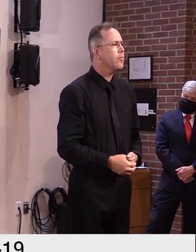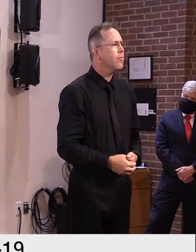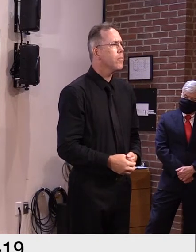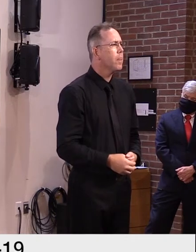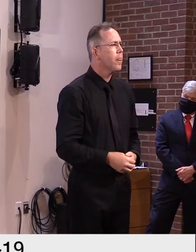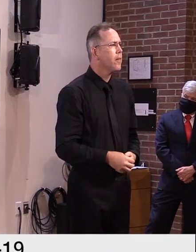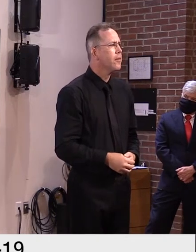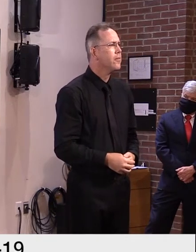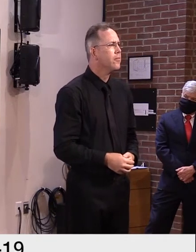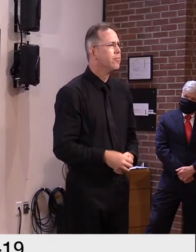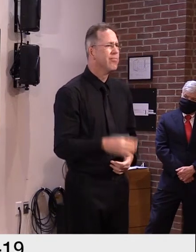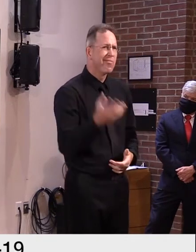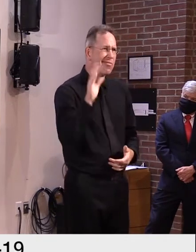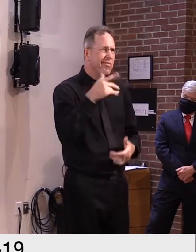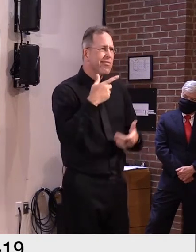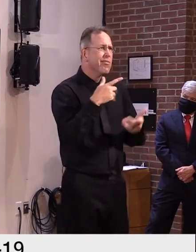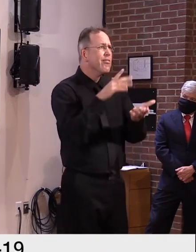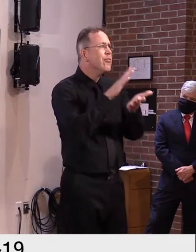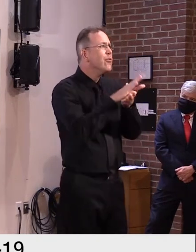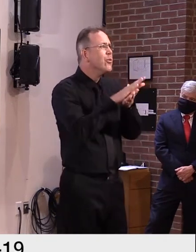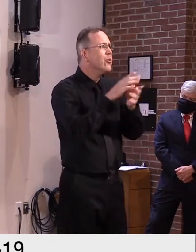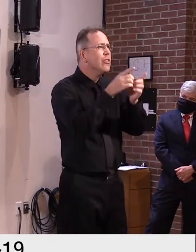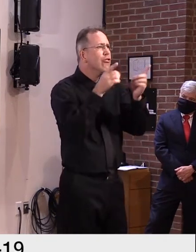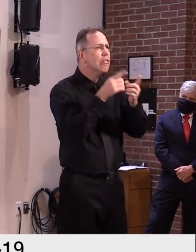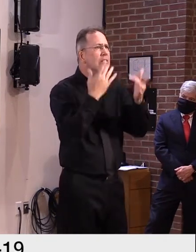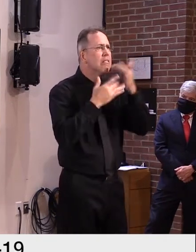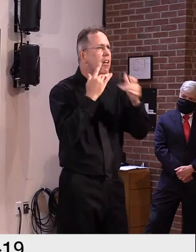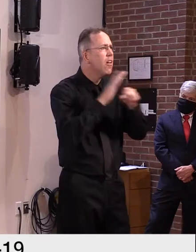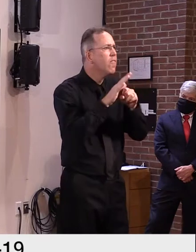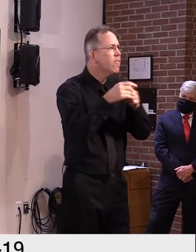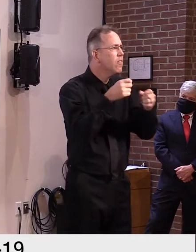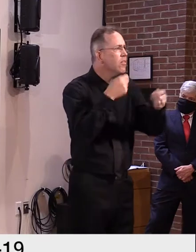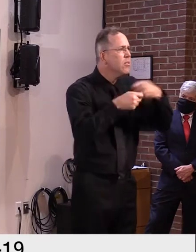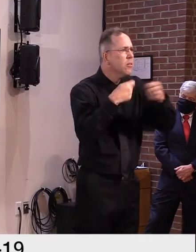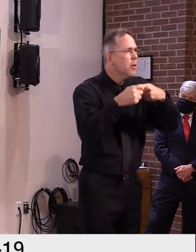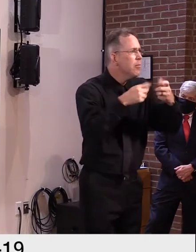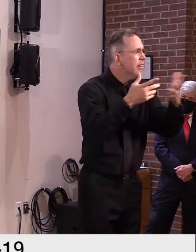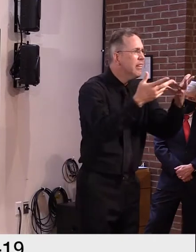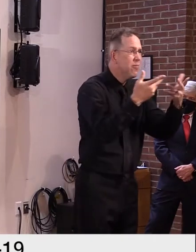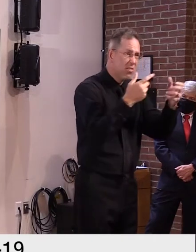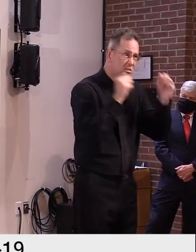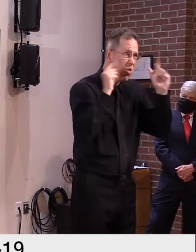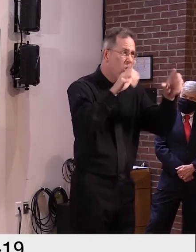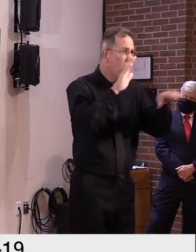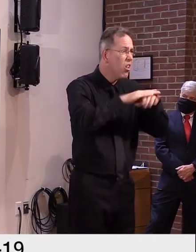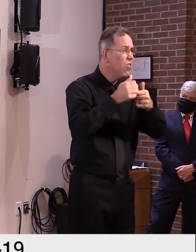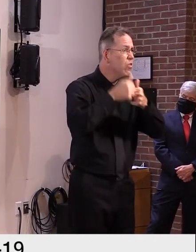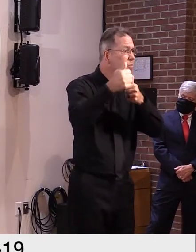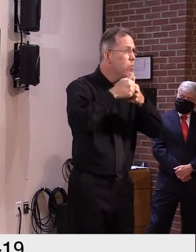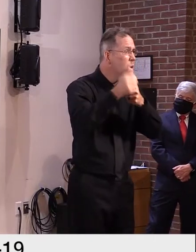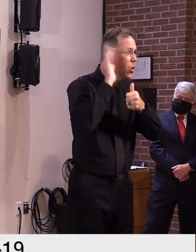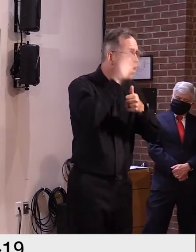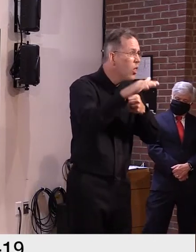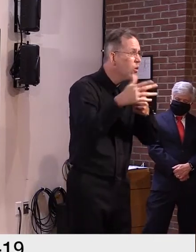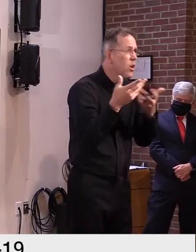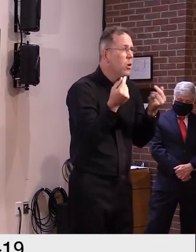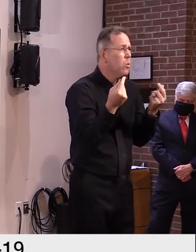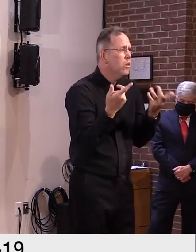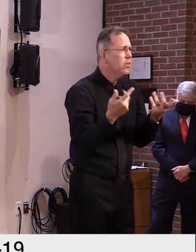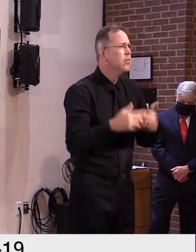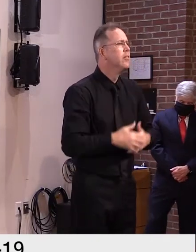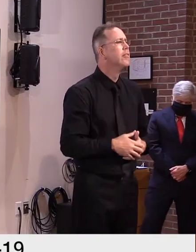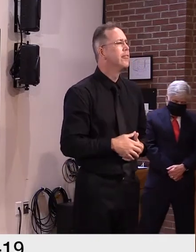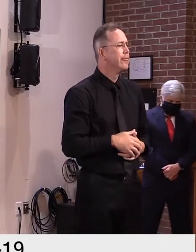kind of the messaging to them? Well, we have regular weekly calls with the superintendents, and you